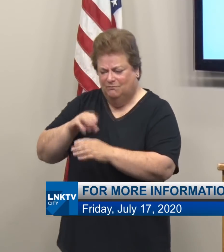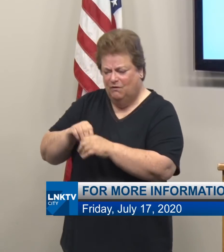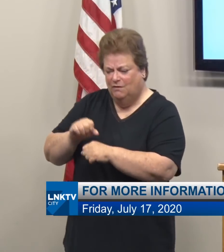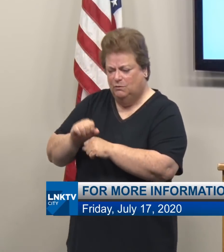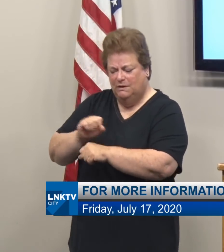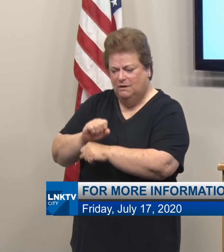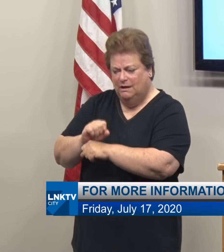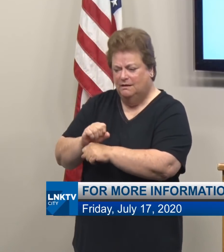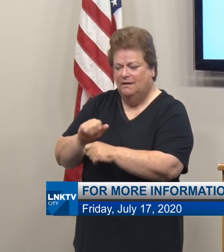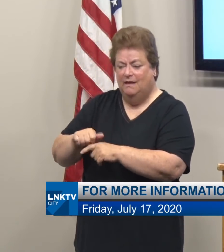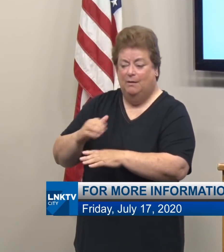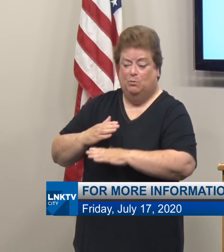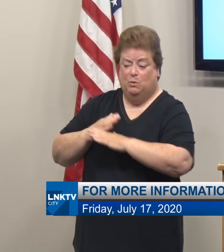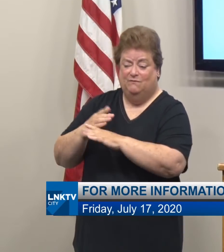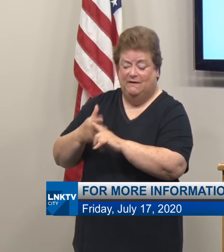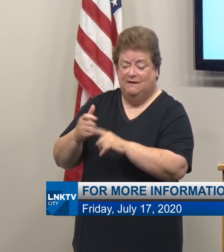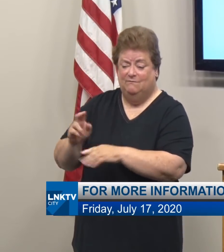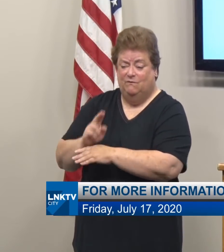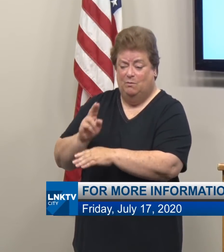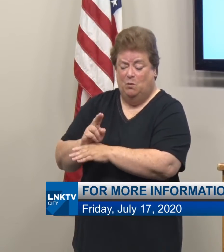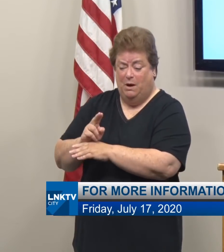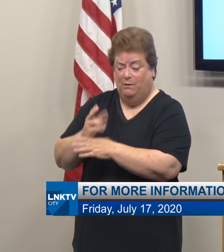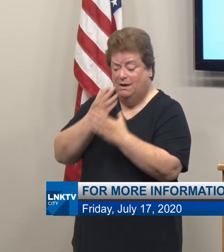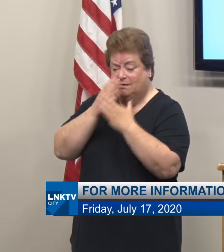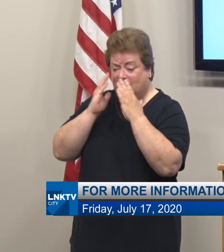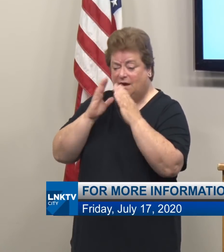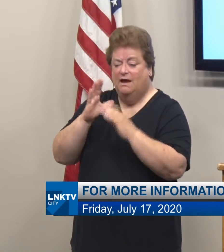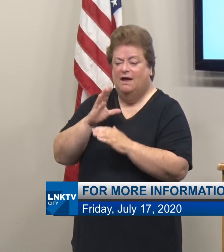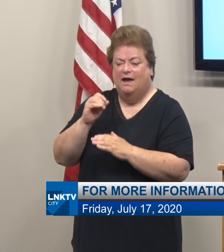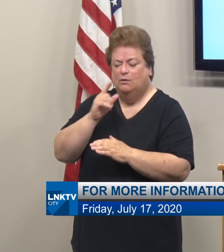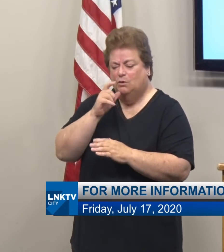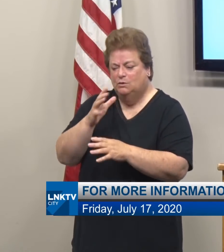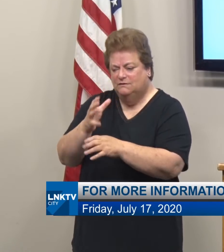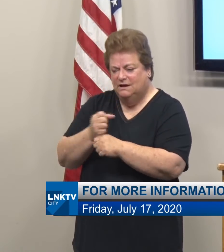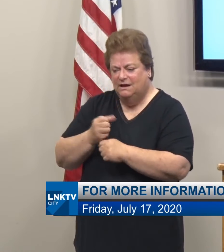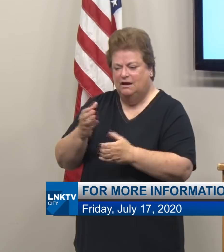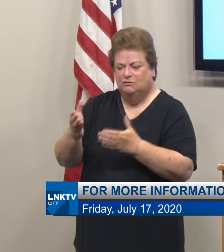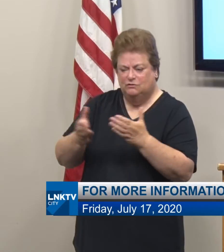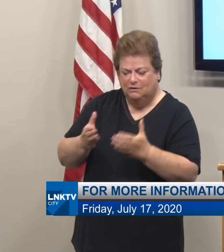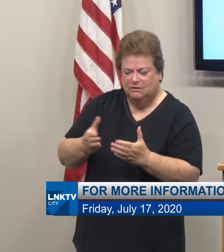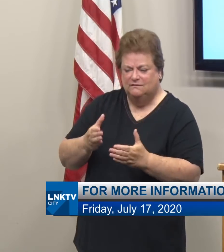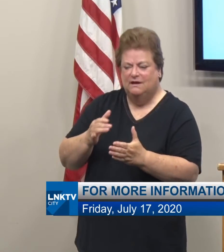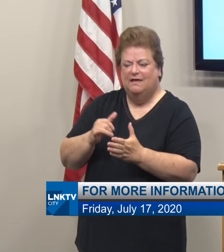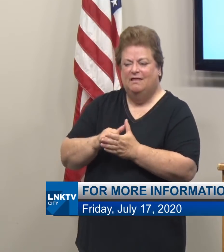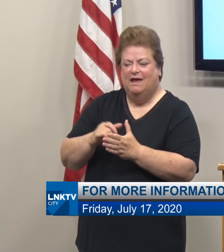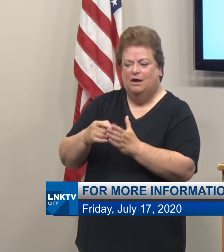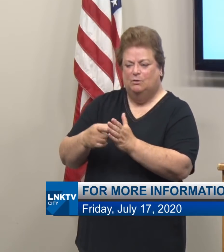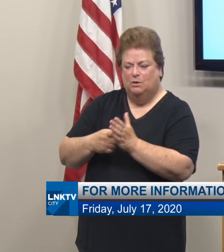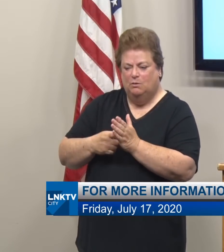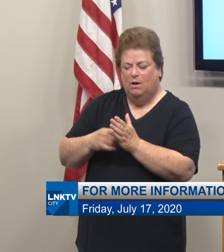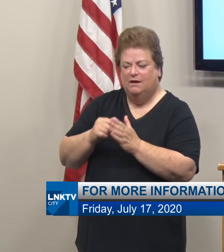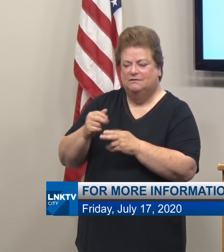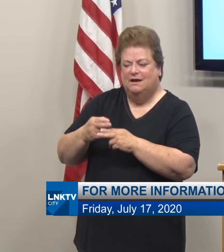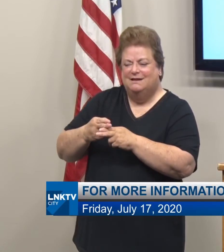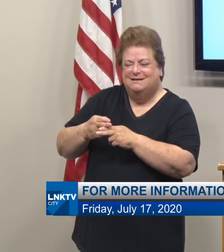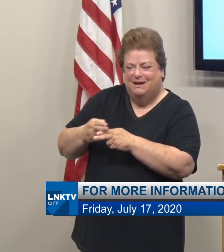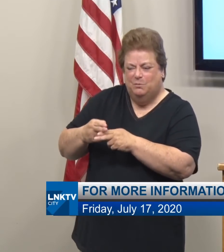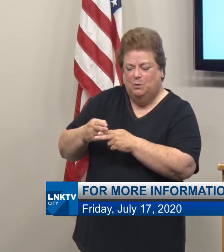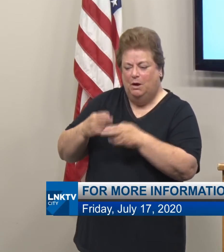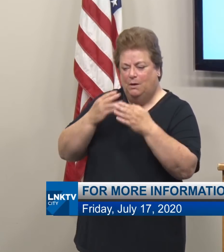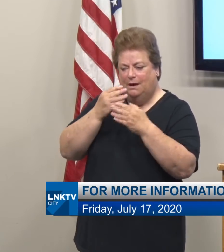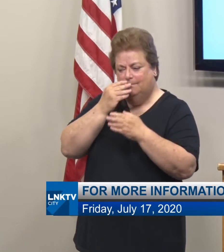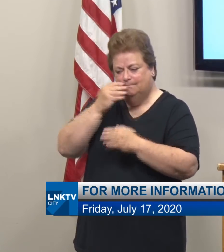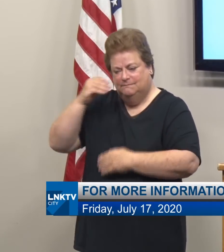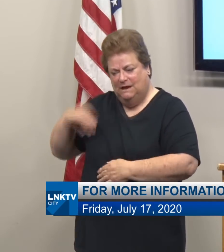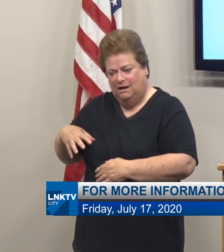wearing of a face covering, anyone obtaining a service or purchasing goods or services that require the temporary removal of a face